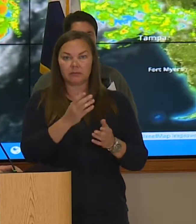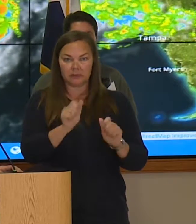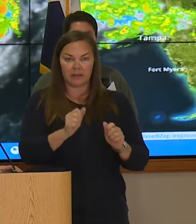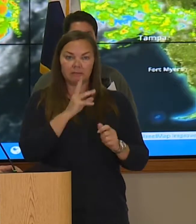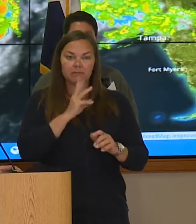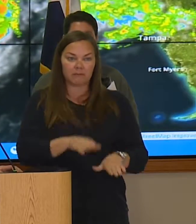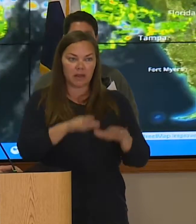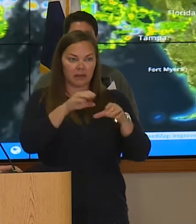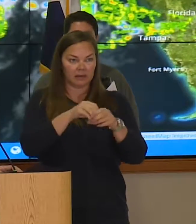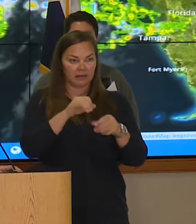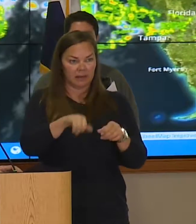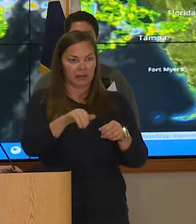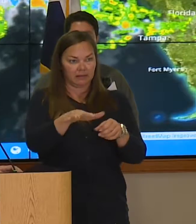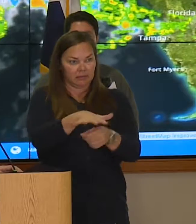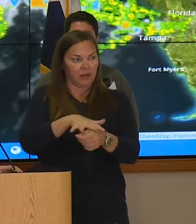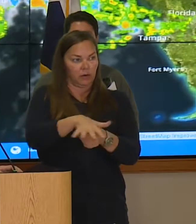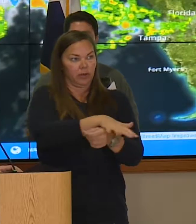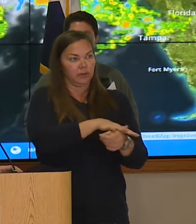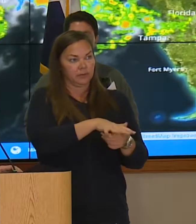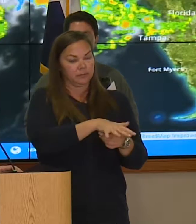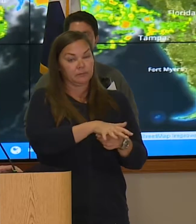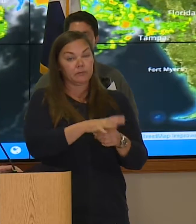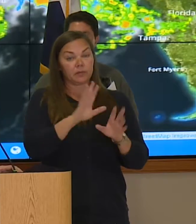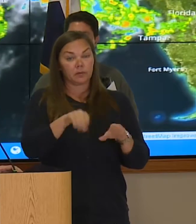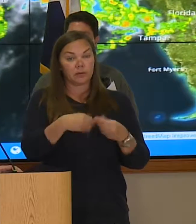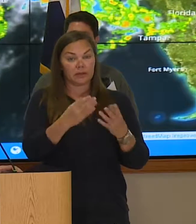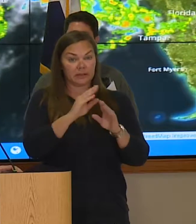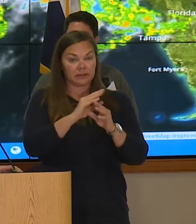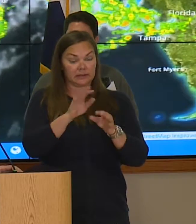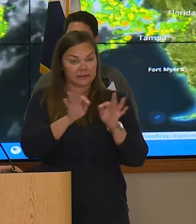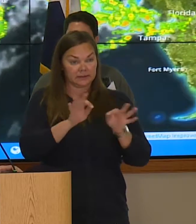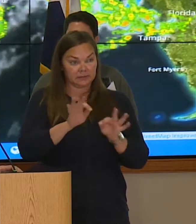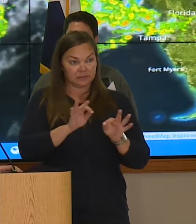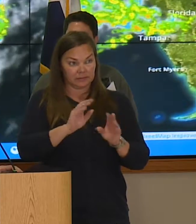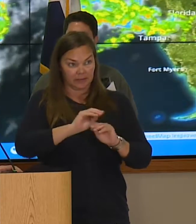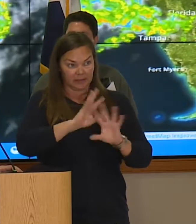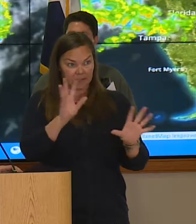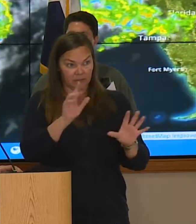areas. I do want to be clear that